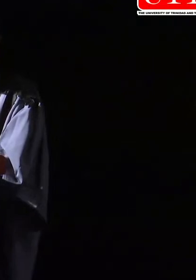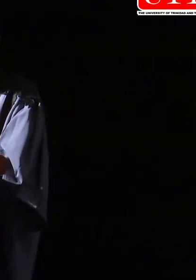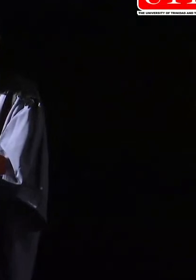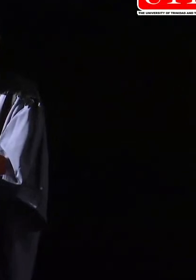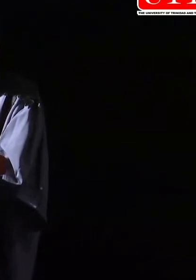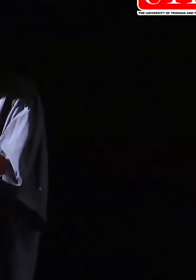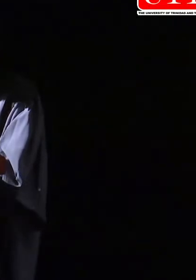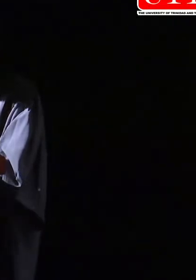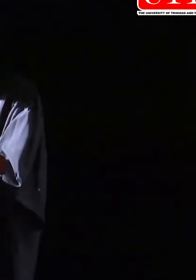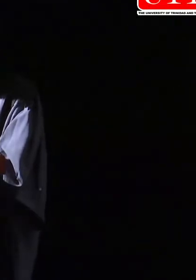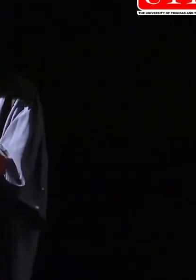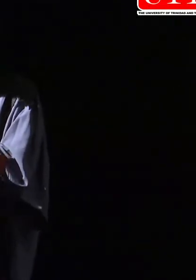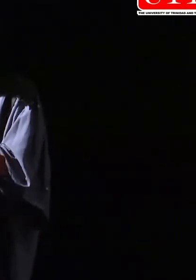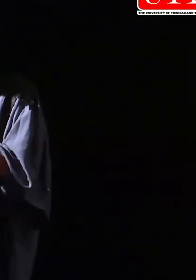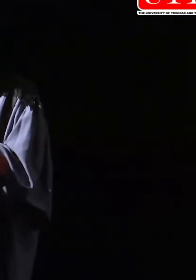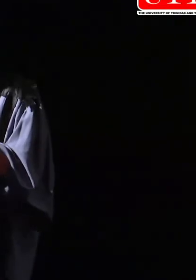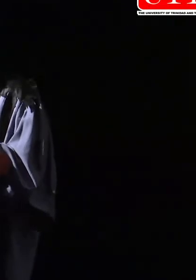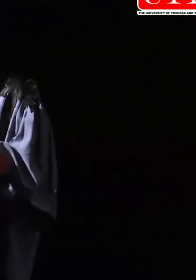event.